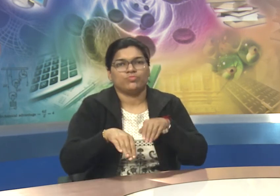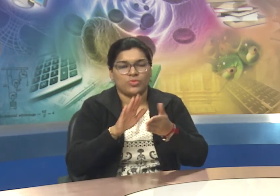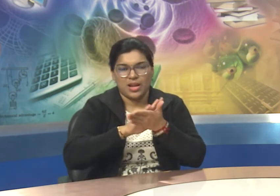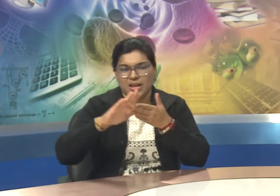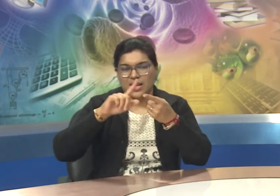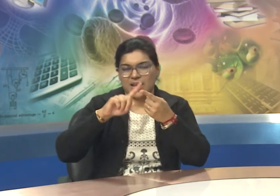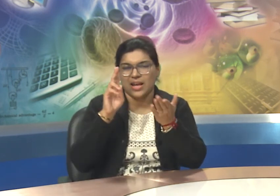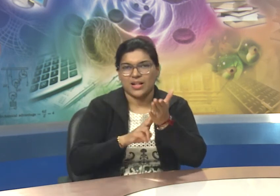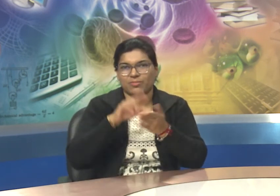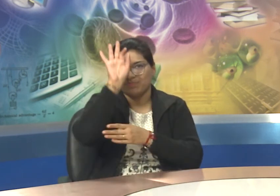birds like